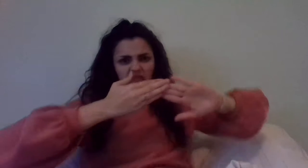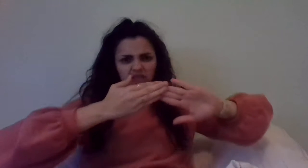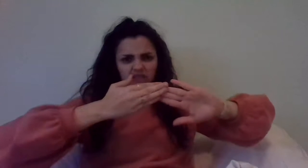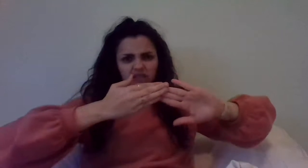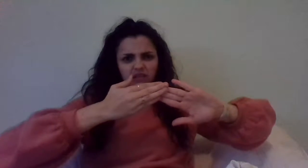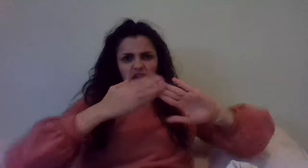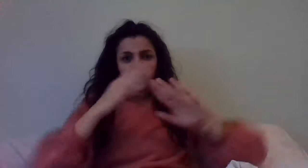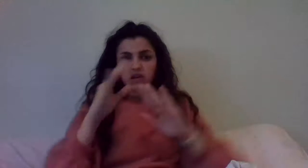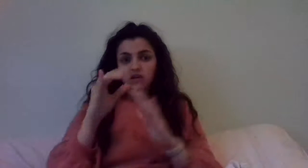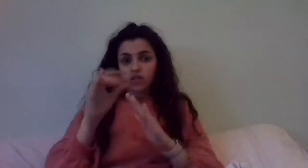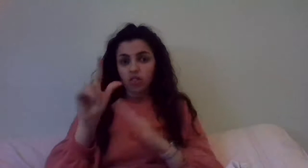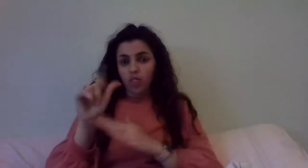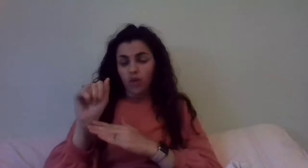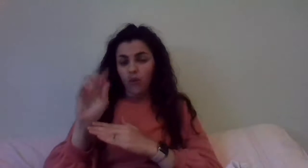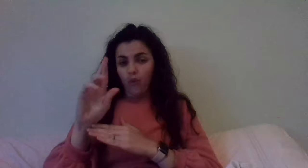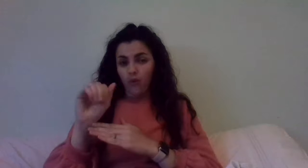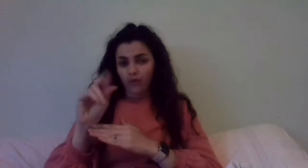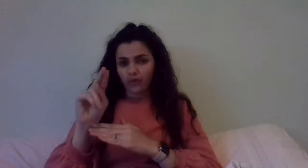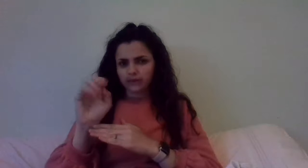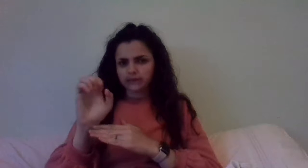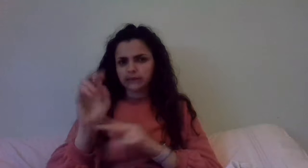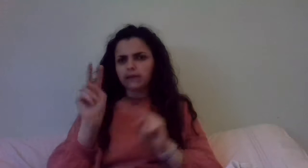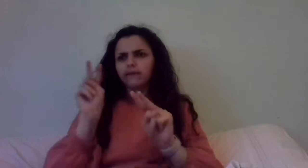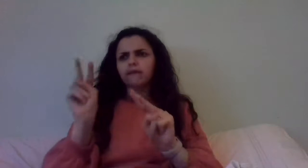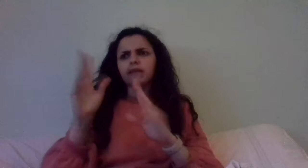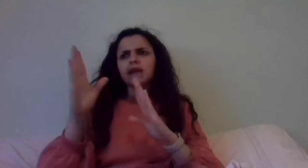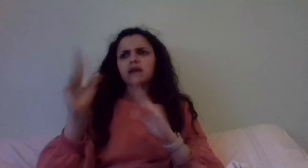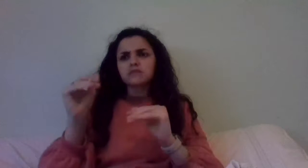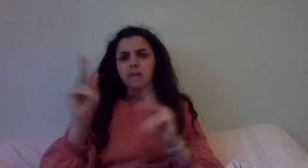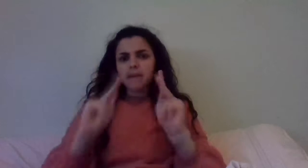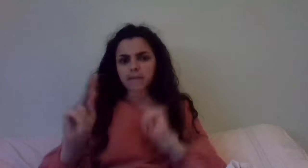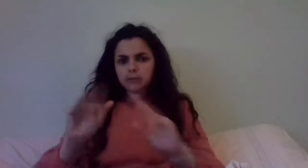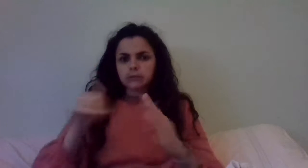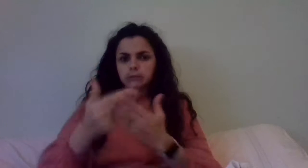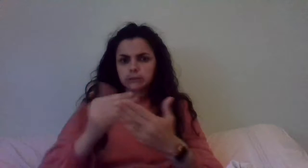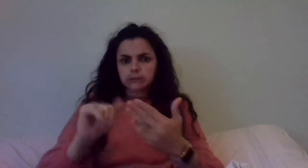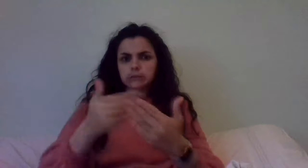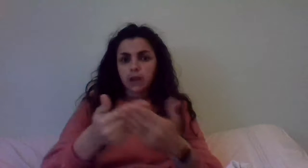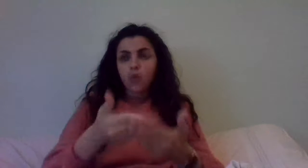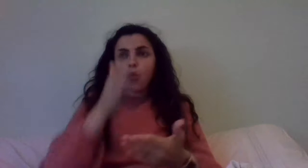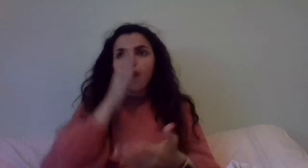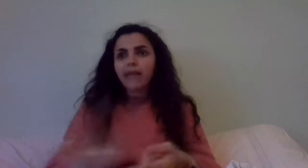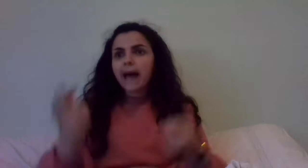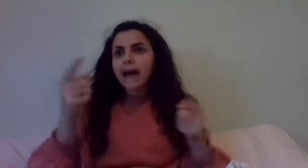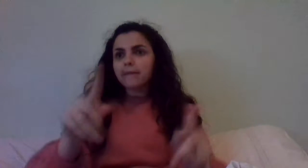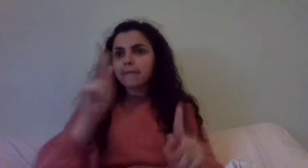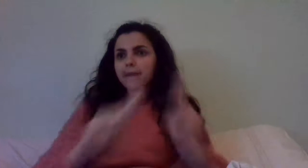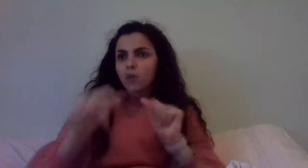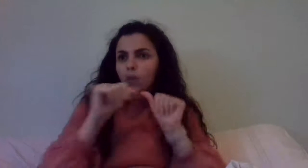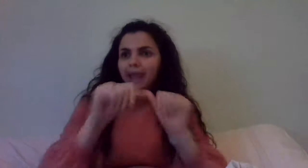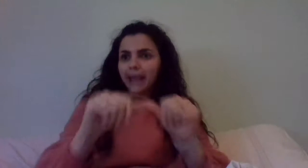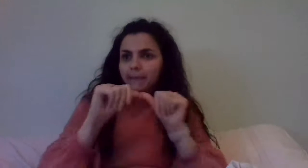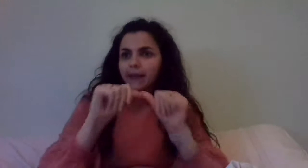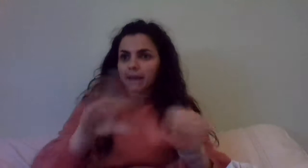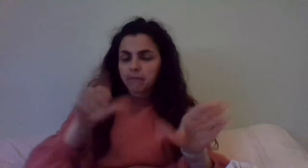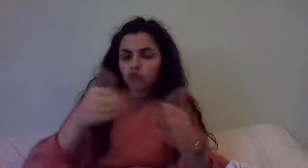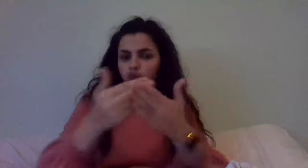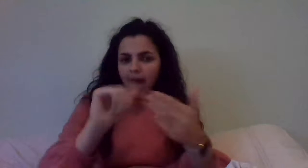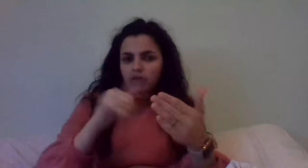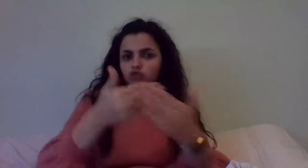almost a prophet in many ways of what is to come. And for the 6 decades of the 20th century, all in all, more